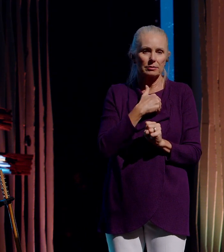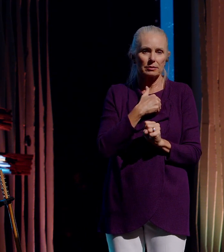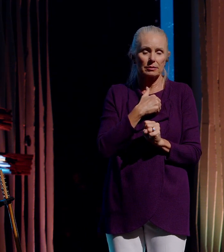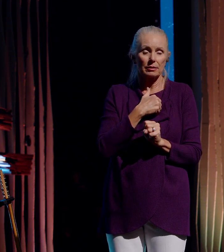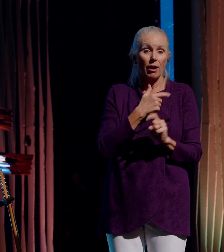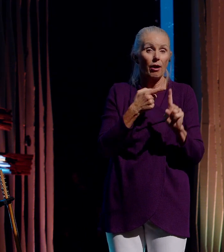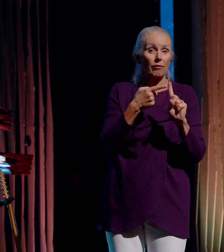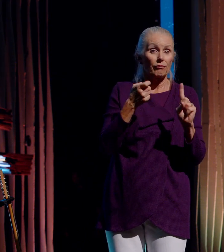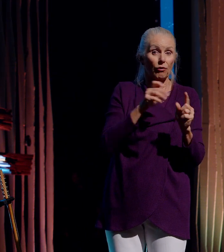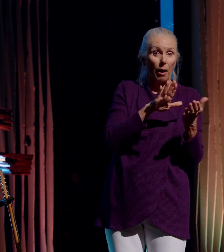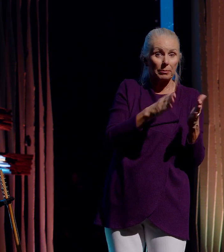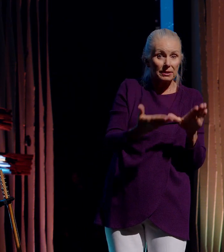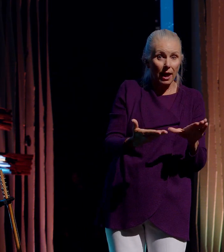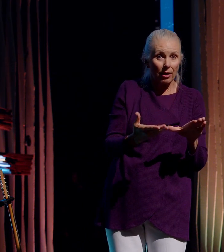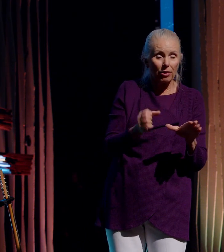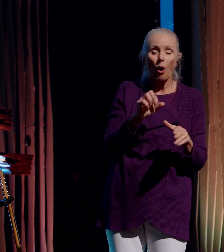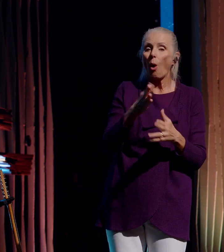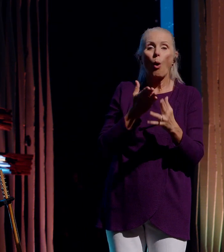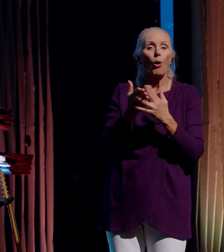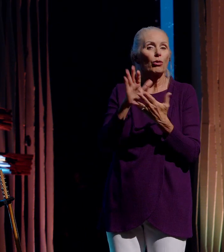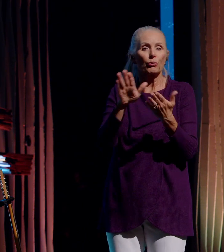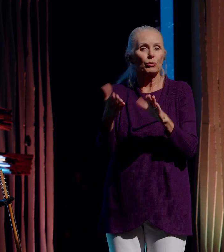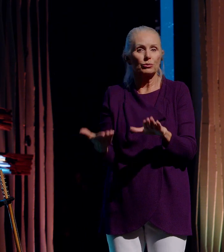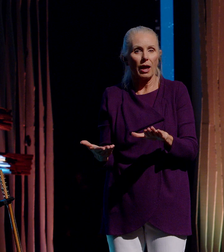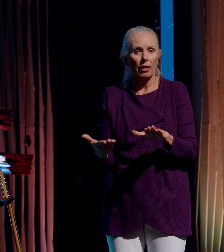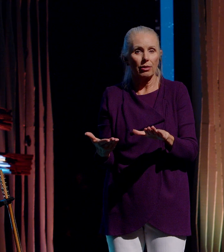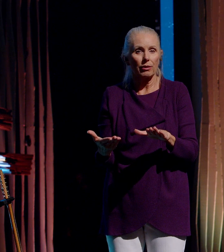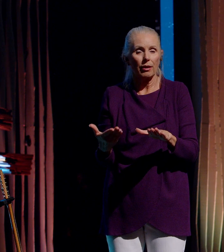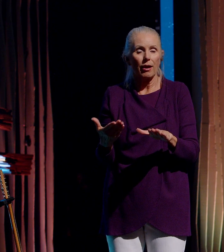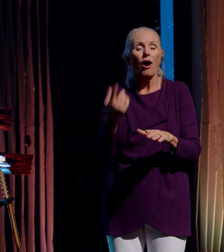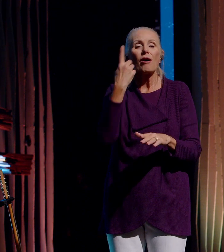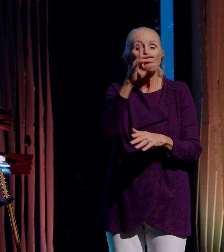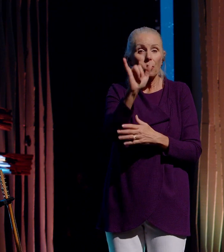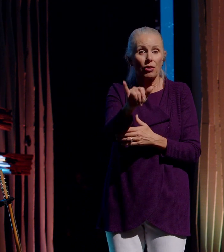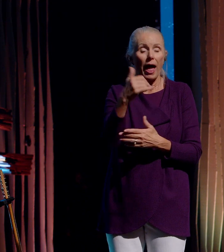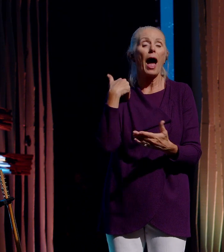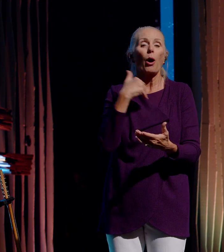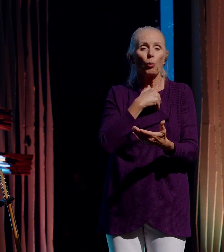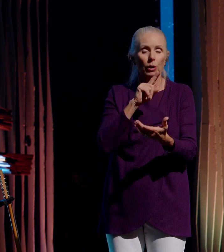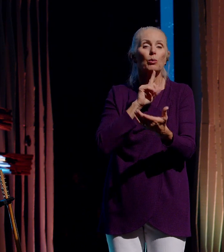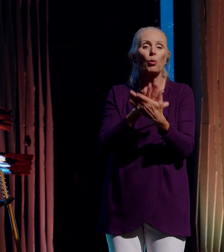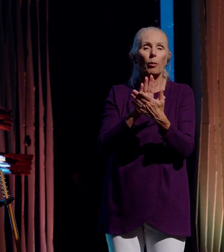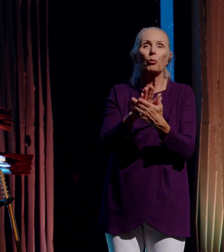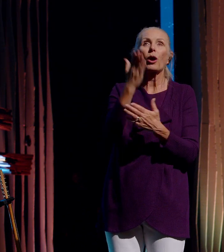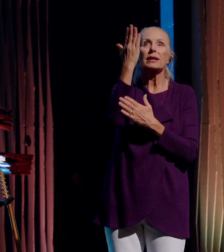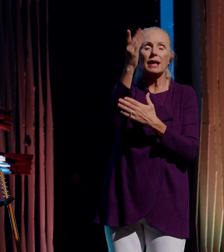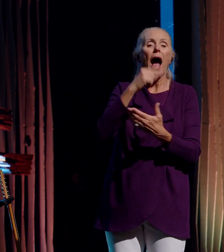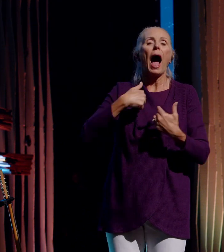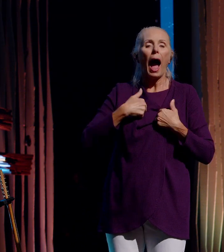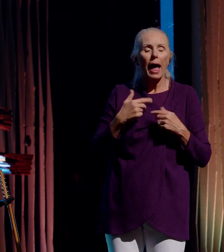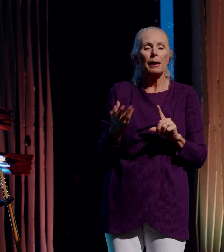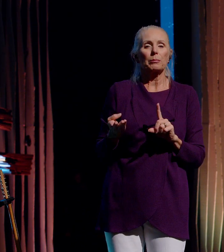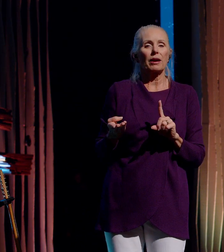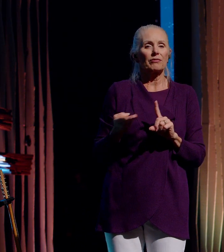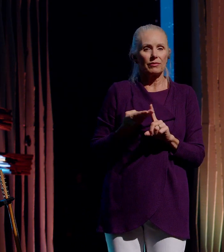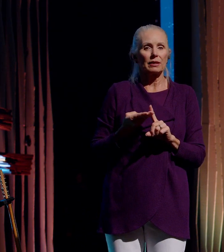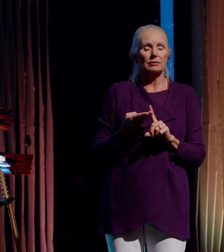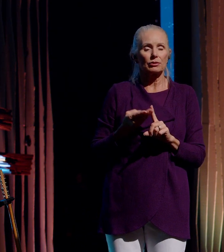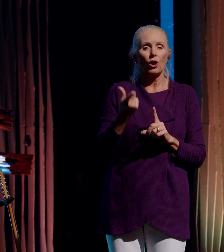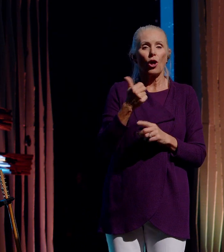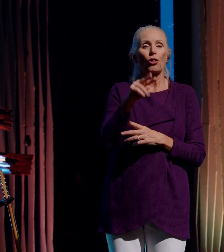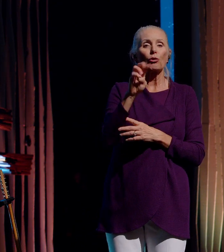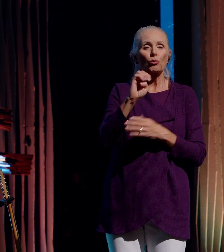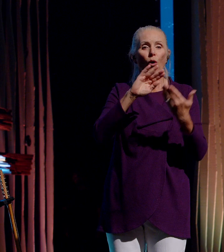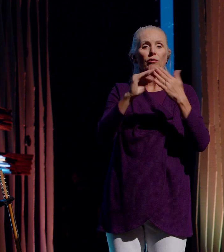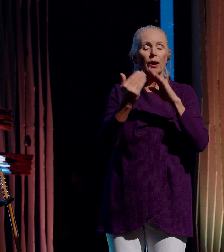death. And for that, we'll praise him. I believe that the Grove Community Church, I'm convinced that the Grove Community Church will continue to